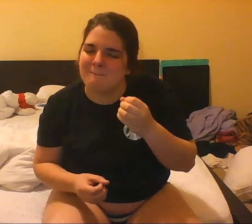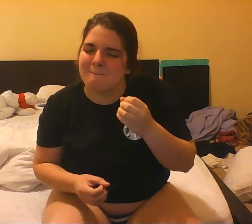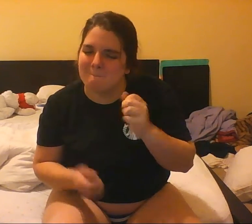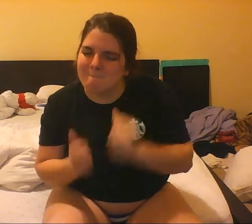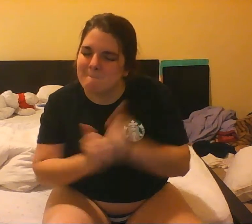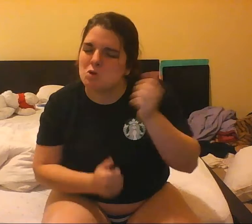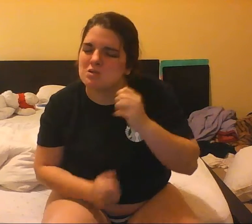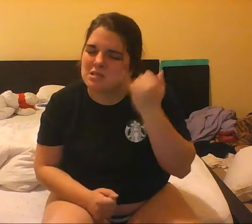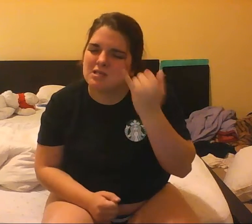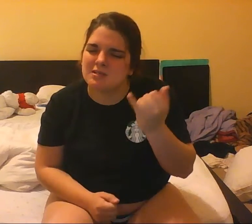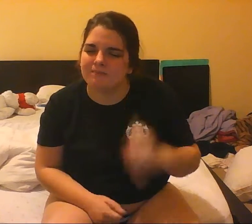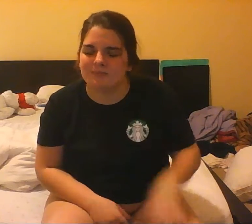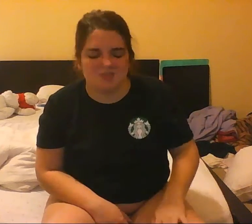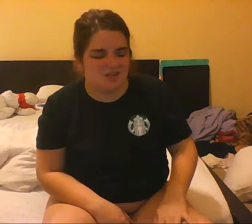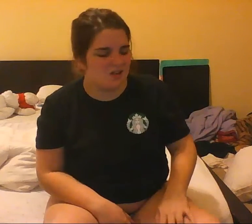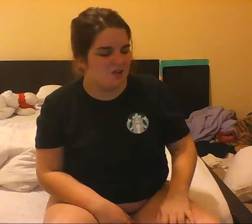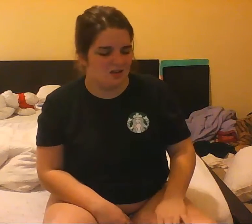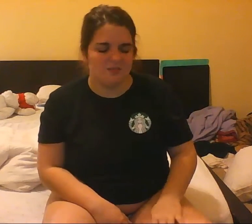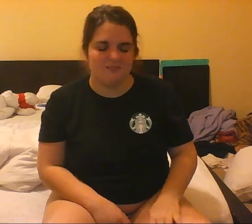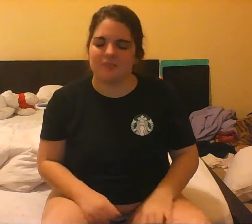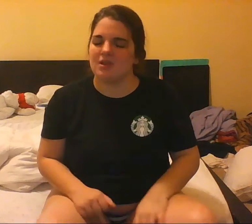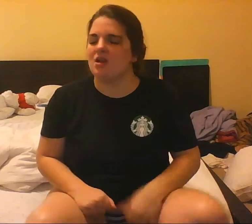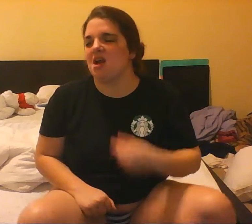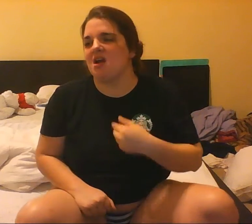I tried to read the books, and then I couldn't get through the first one, which is very rare for me.